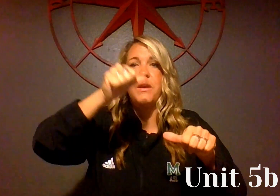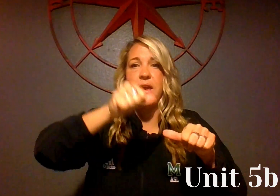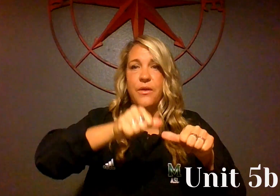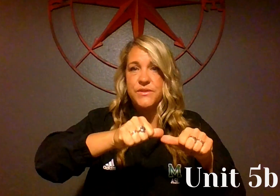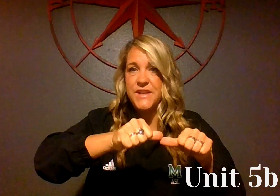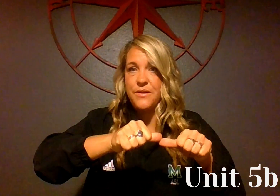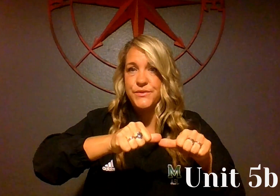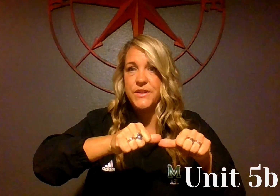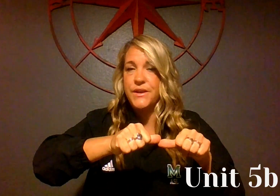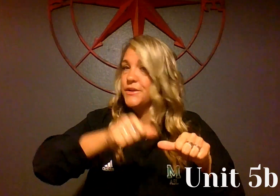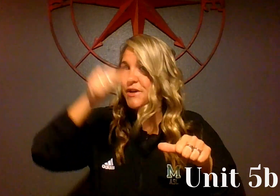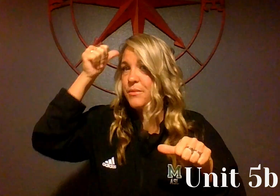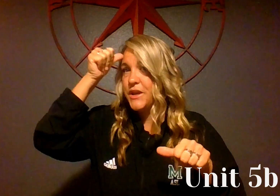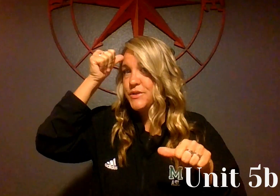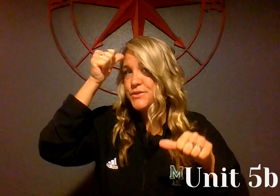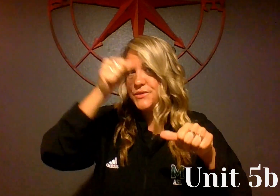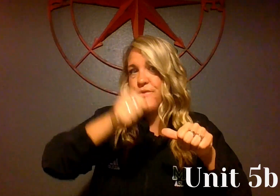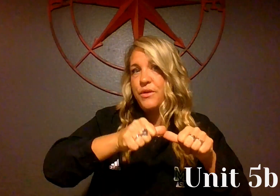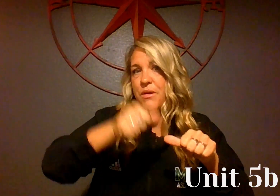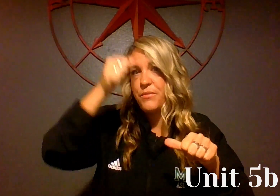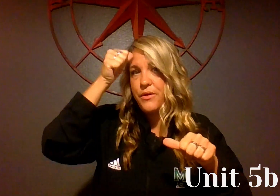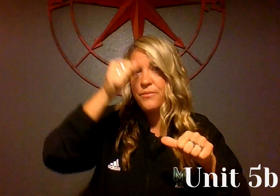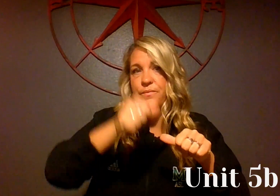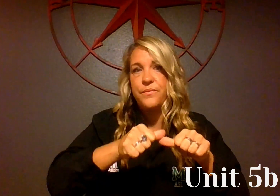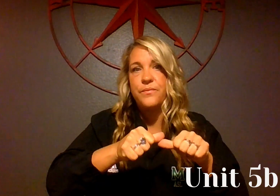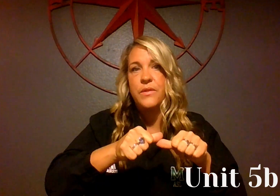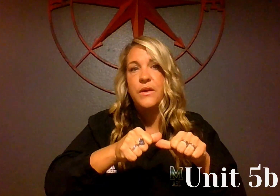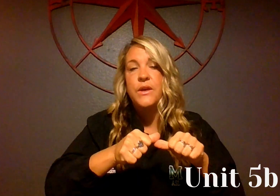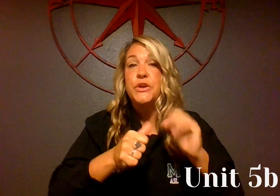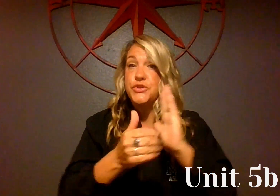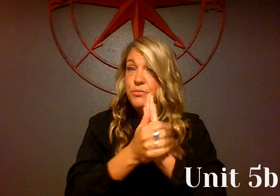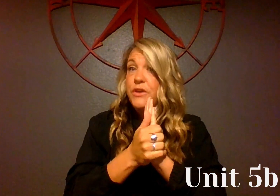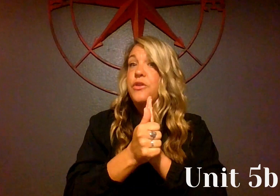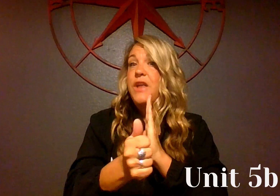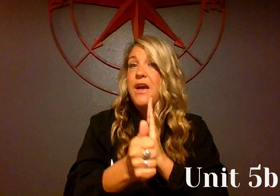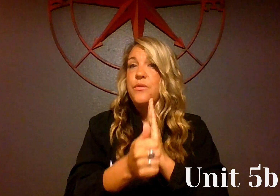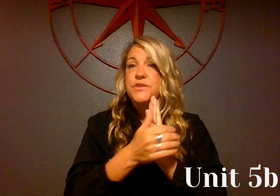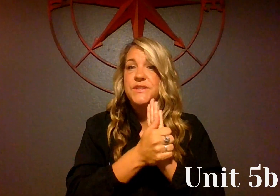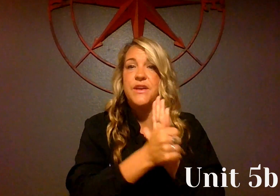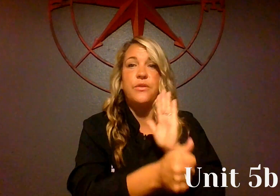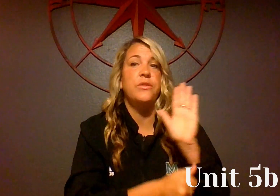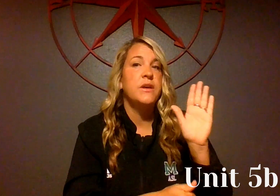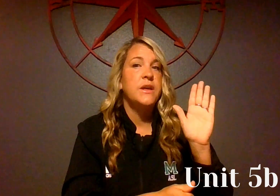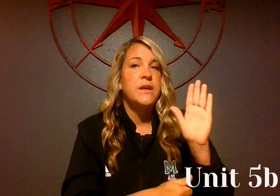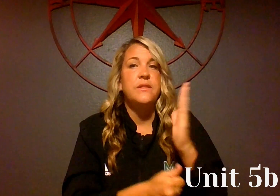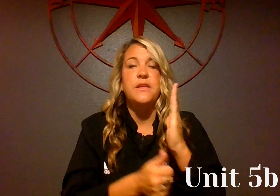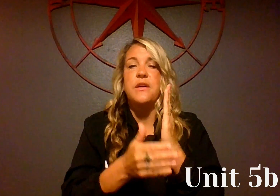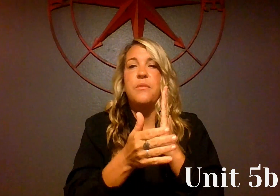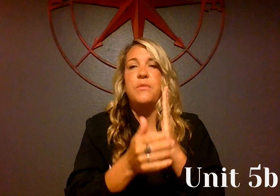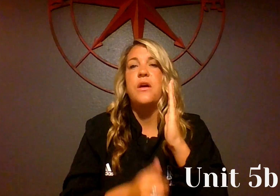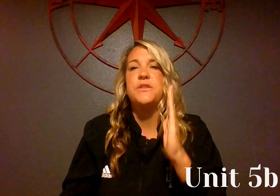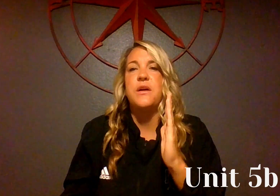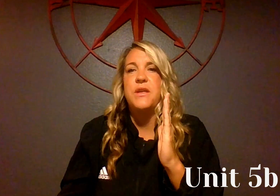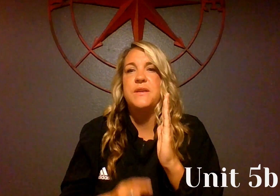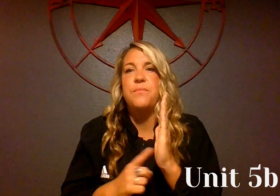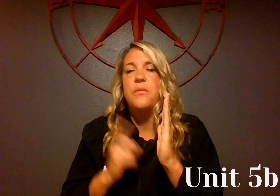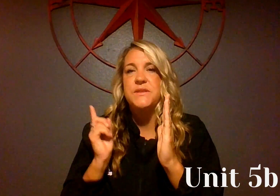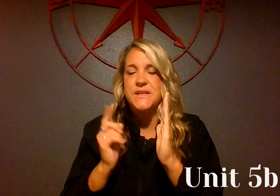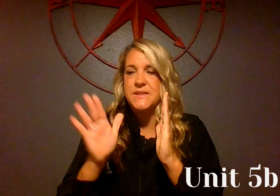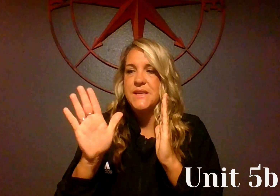A goes down to the non-dominant, to remember. To be good at or skilled, the non-dominant palm is to the side